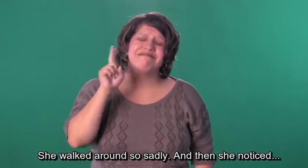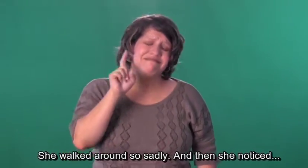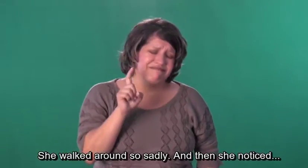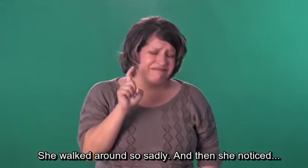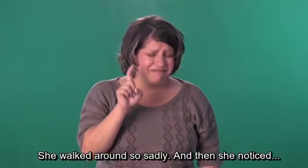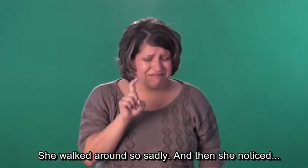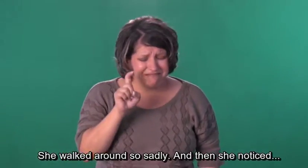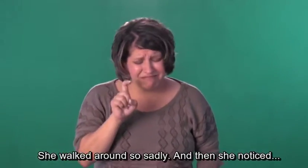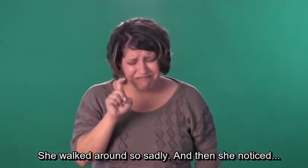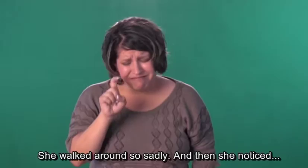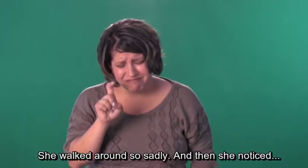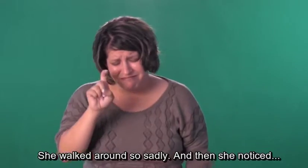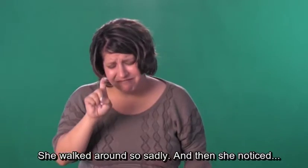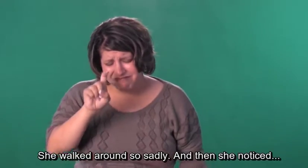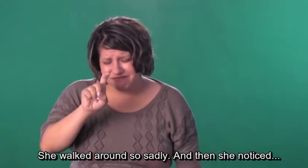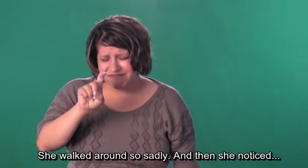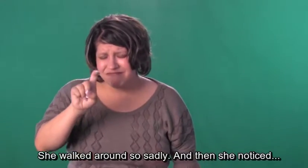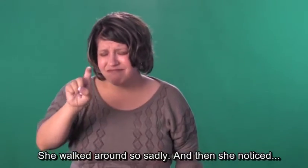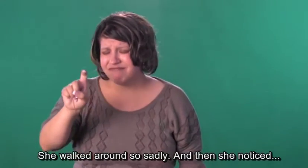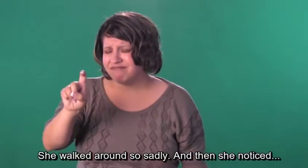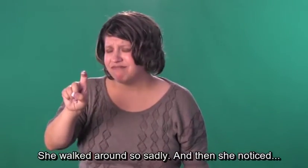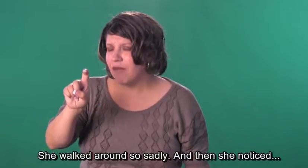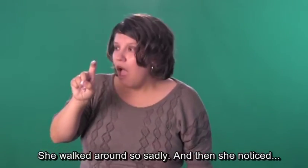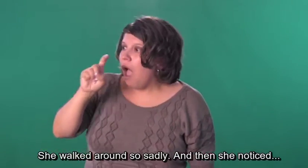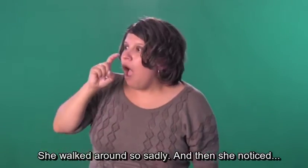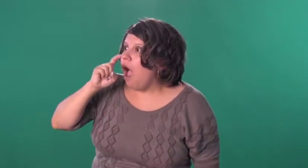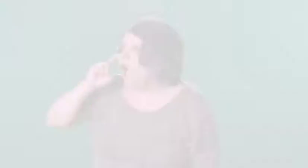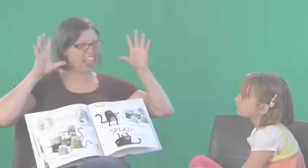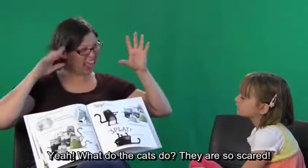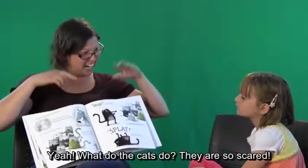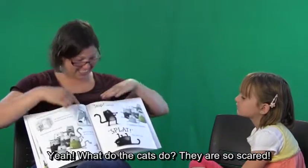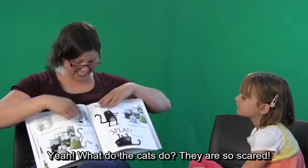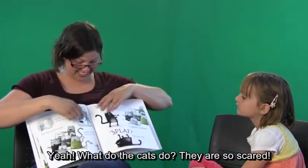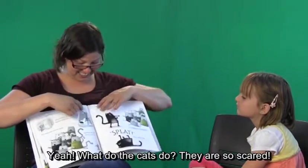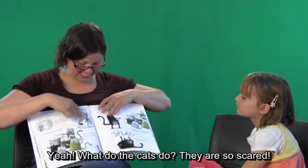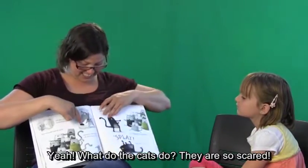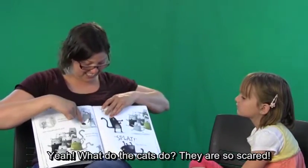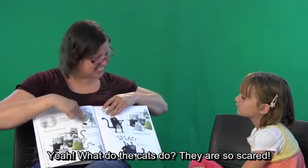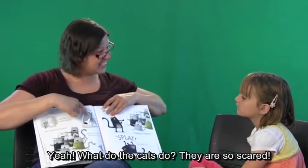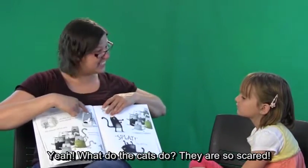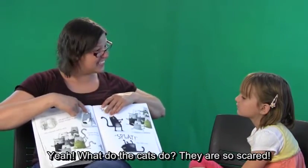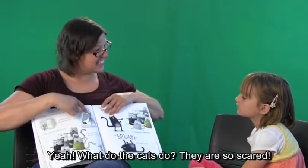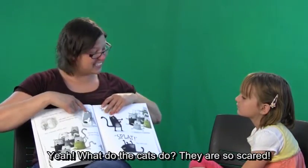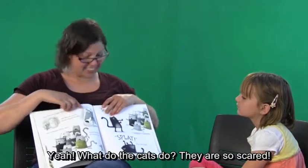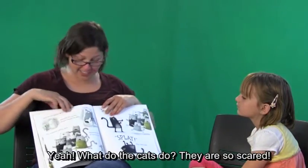walked around so sadly, and then she noticed, yay.